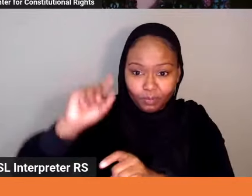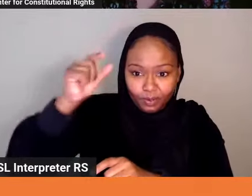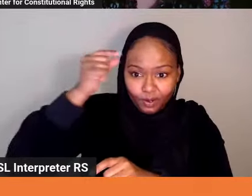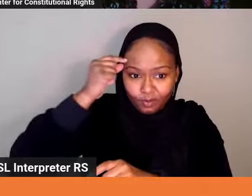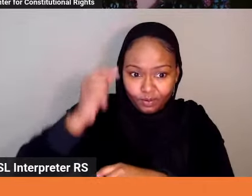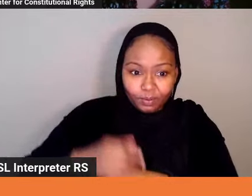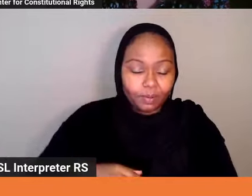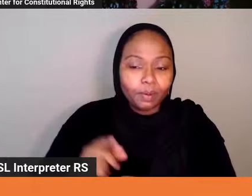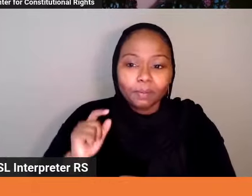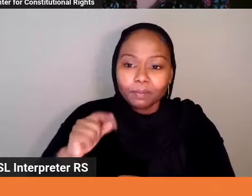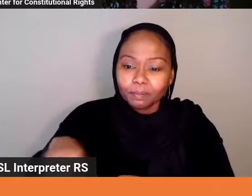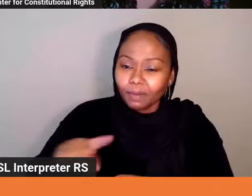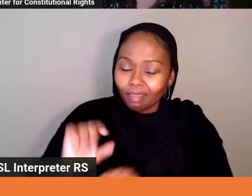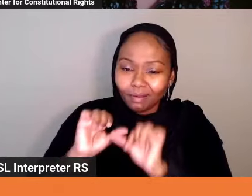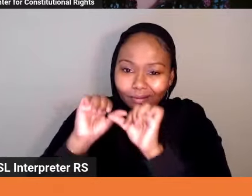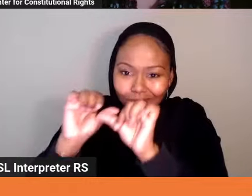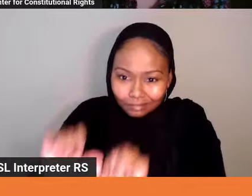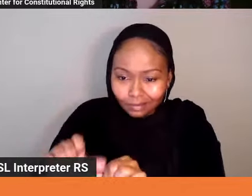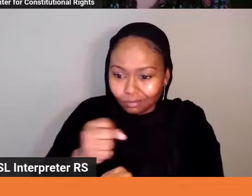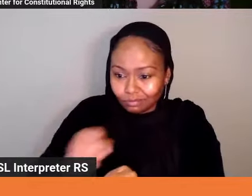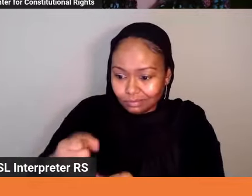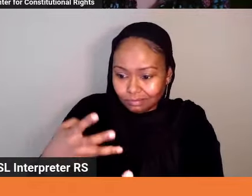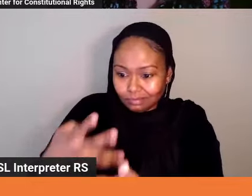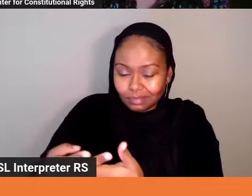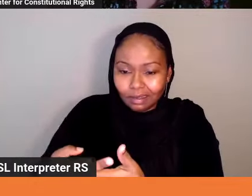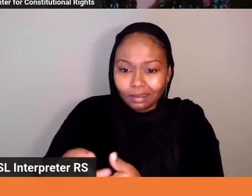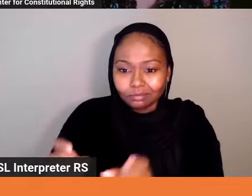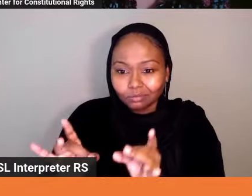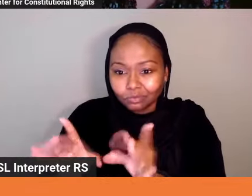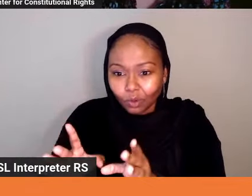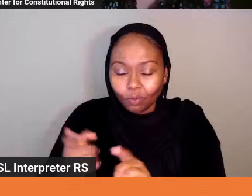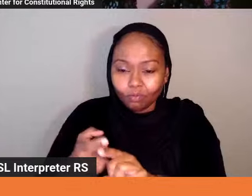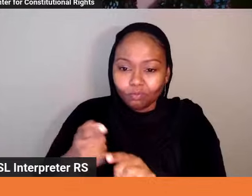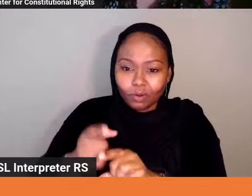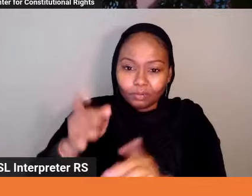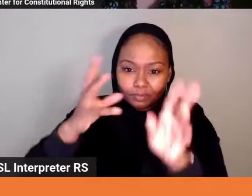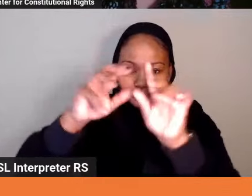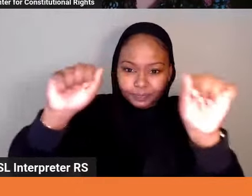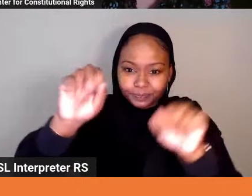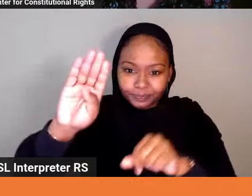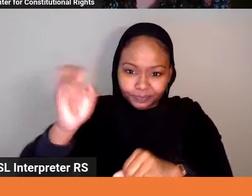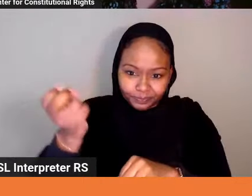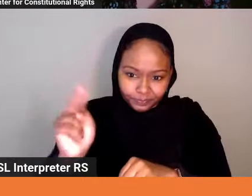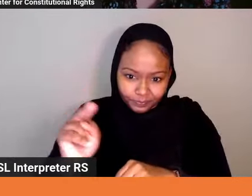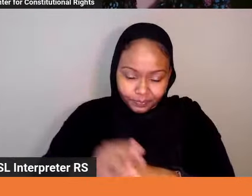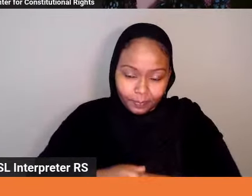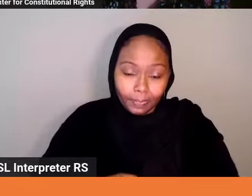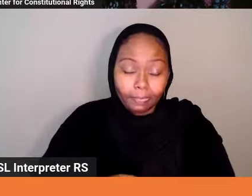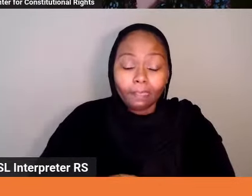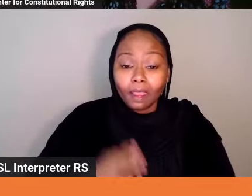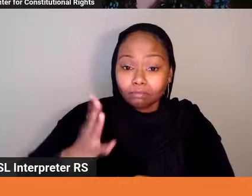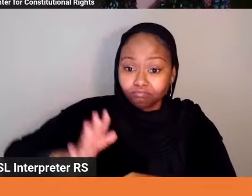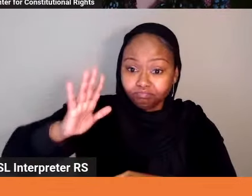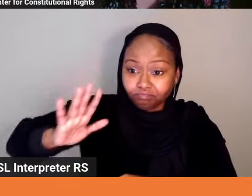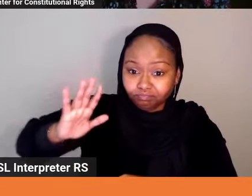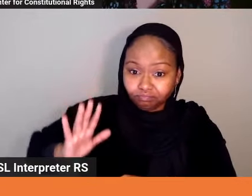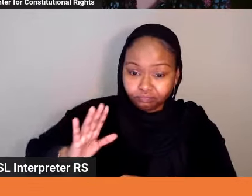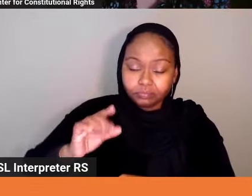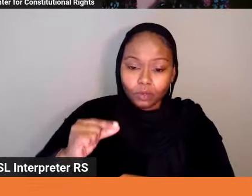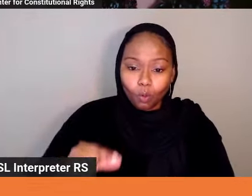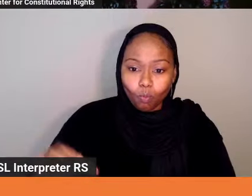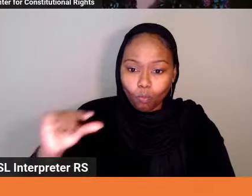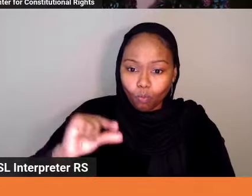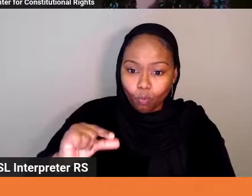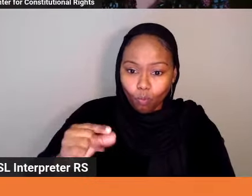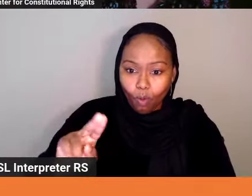and senseless and a failure of the Biden administration. Since Guantánamo opened in 2002, there has